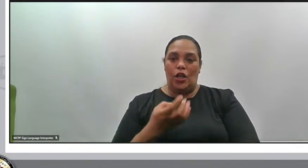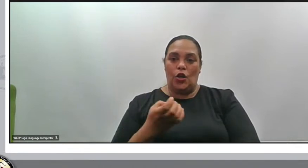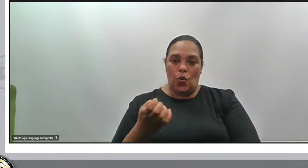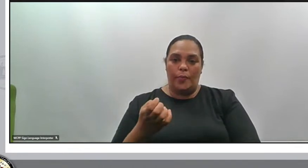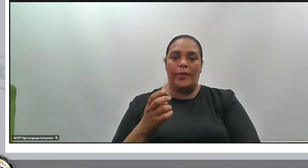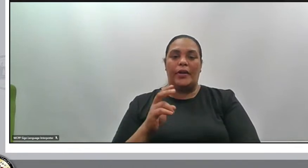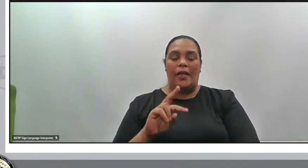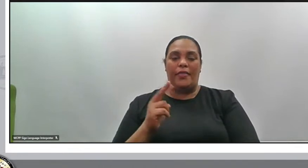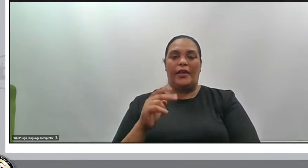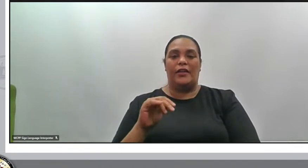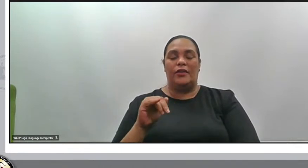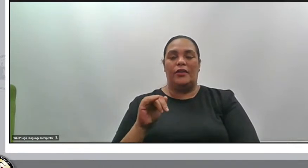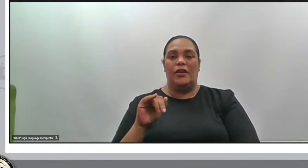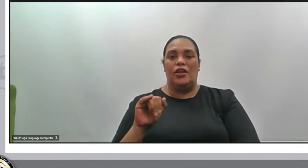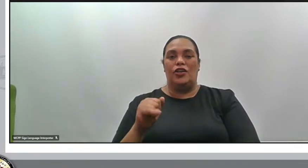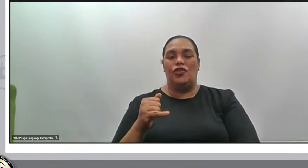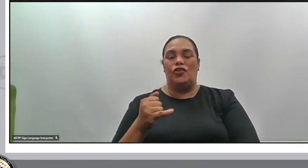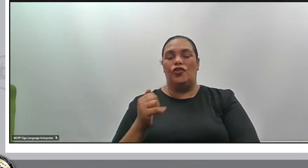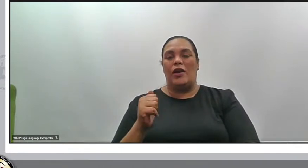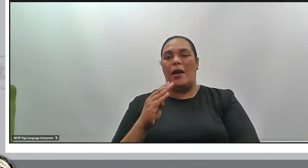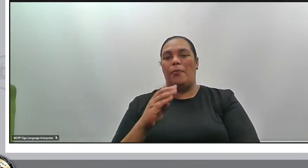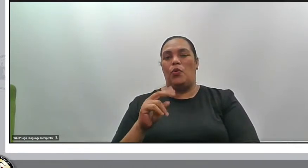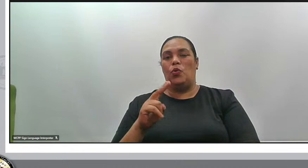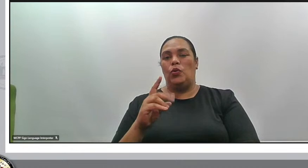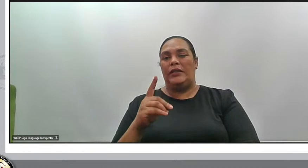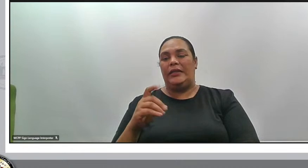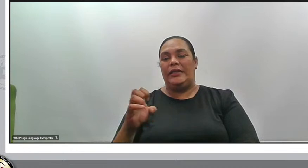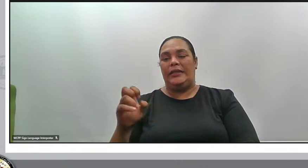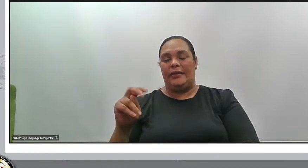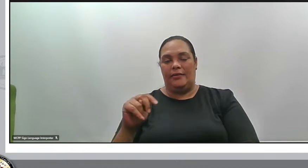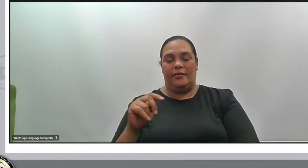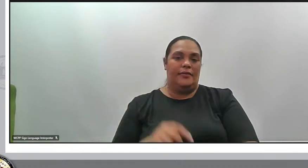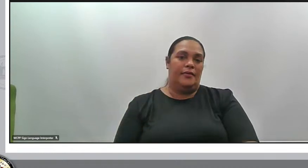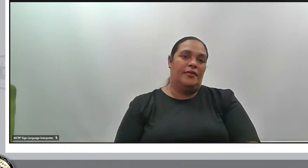then Mr. Jawad on the Chairperson. Thank you.